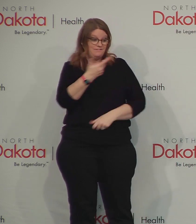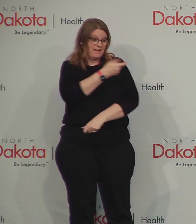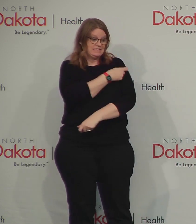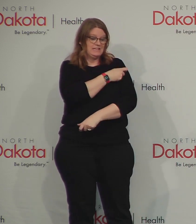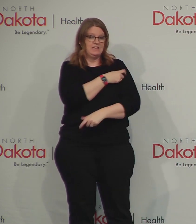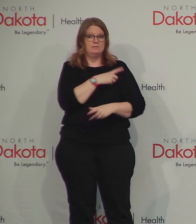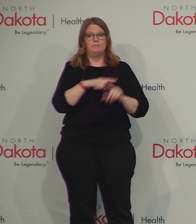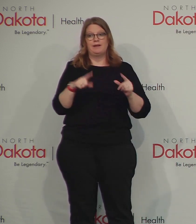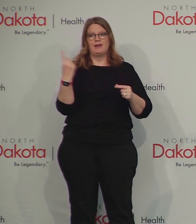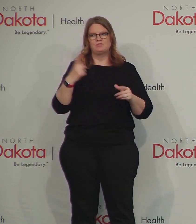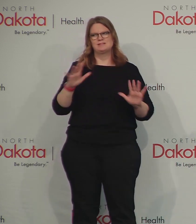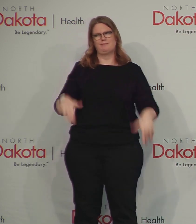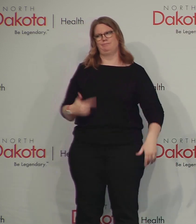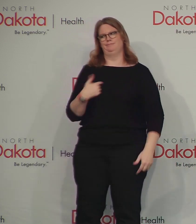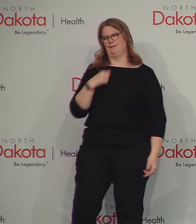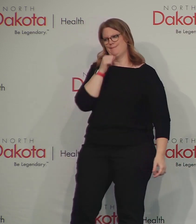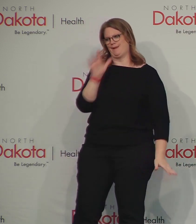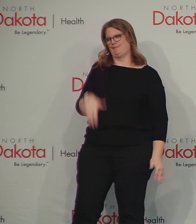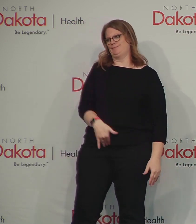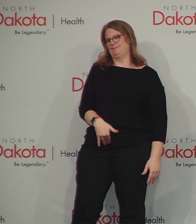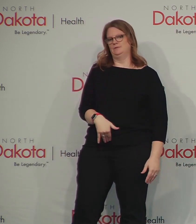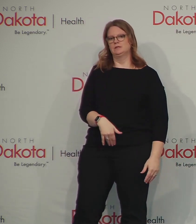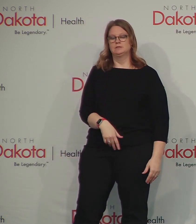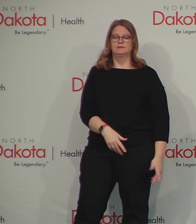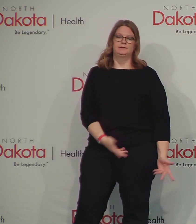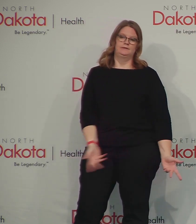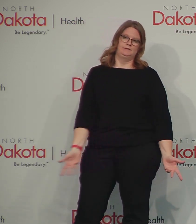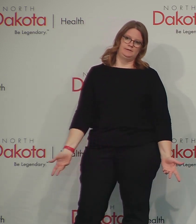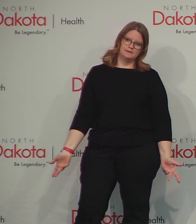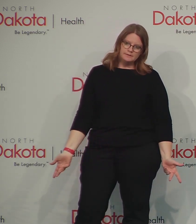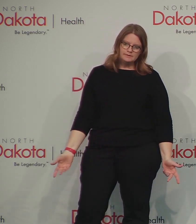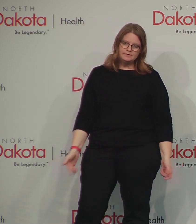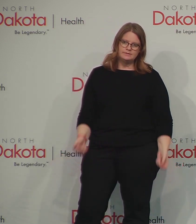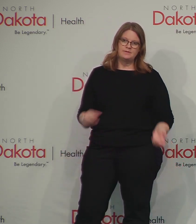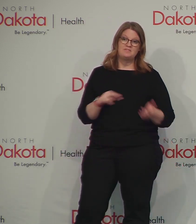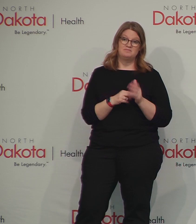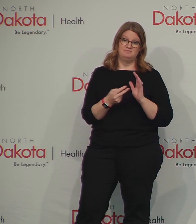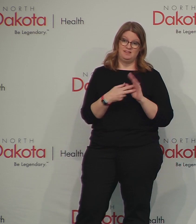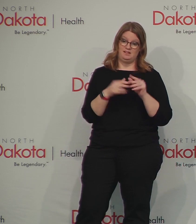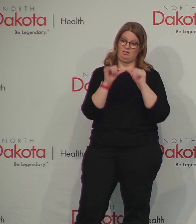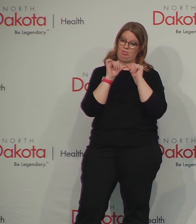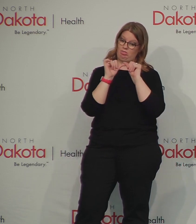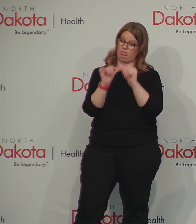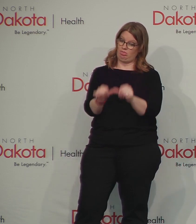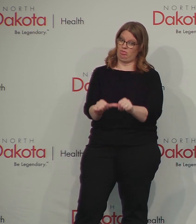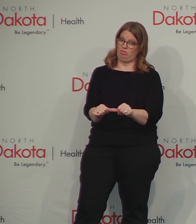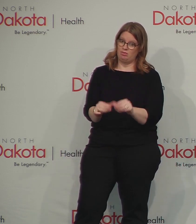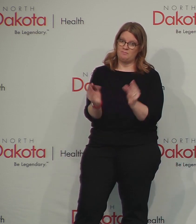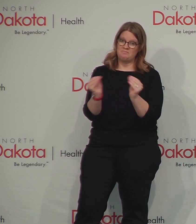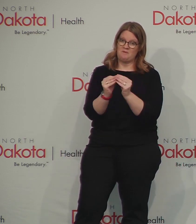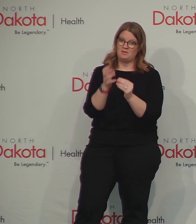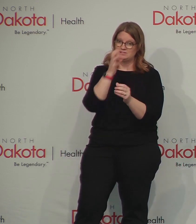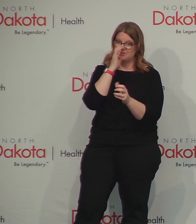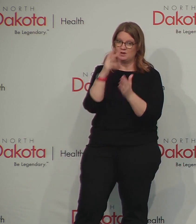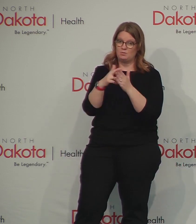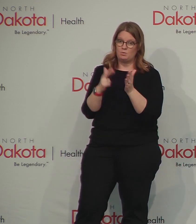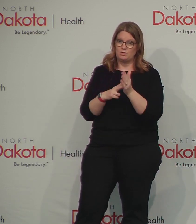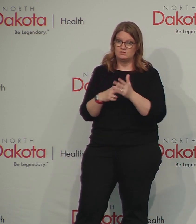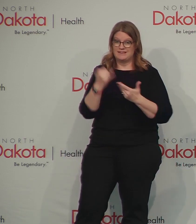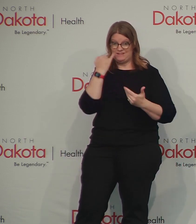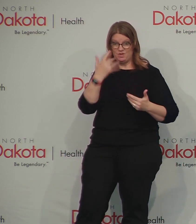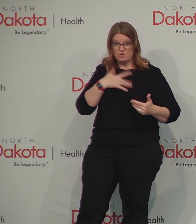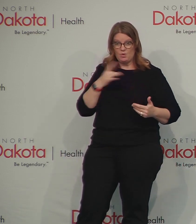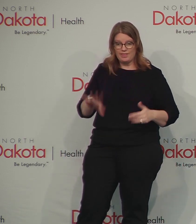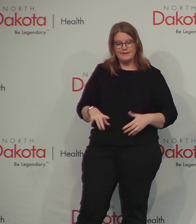on it, then we're in for a much longer haul on the mitigation. But if people don't like the mitigation measures, then get in line and get your vaccine,